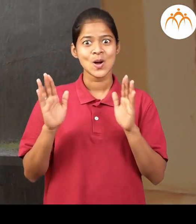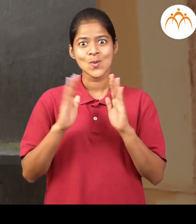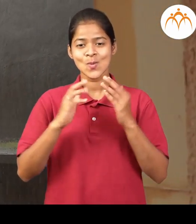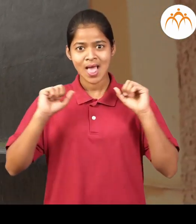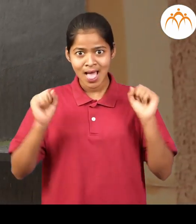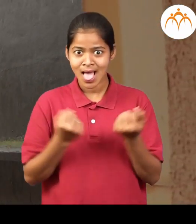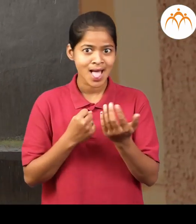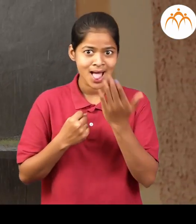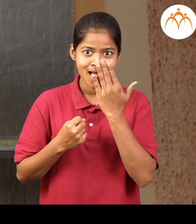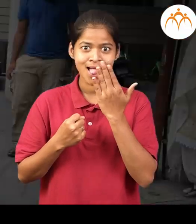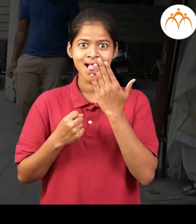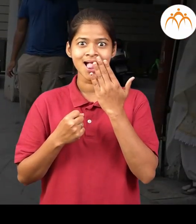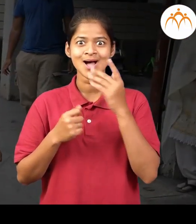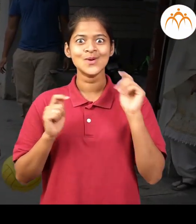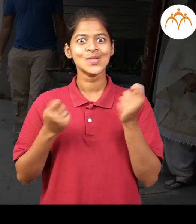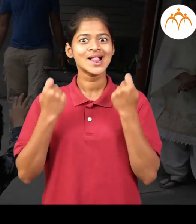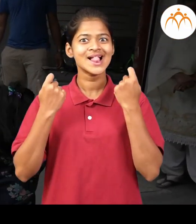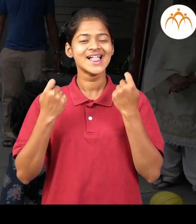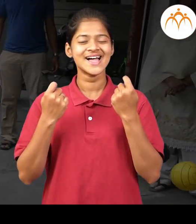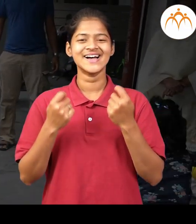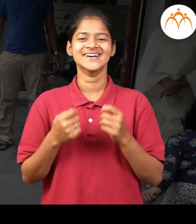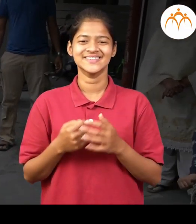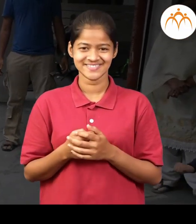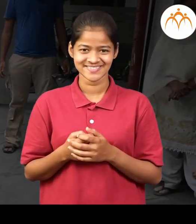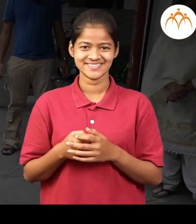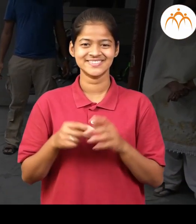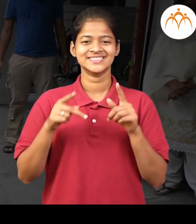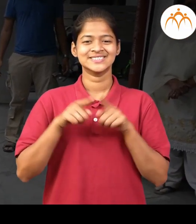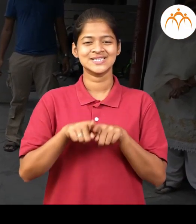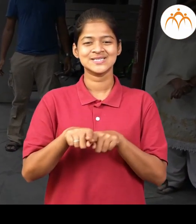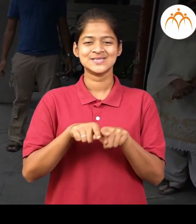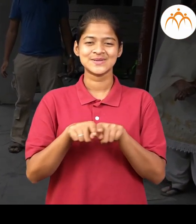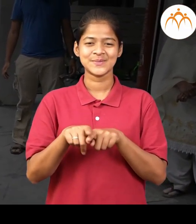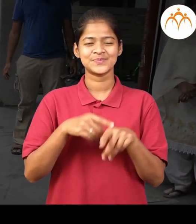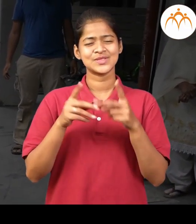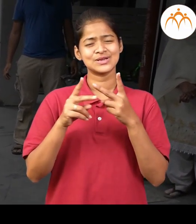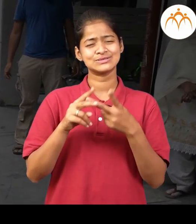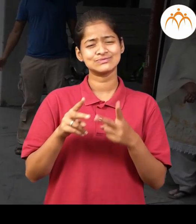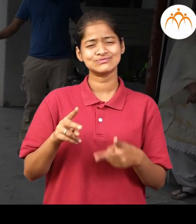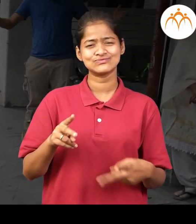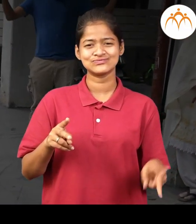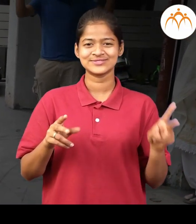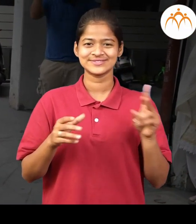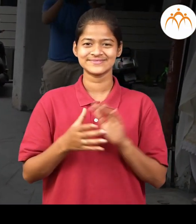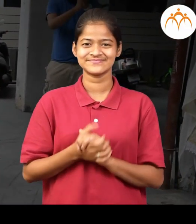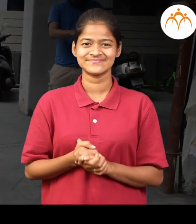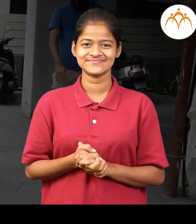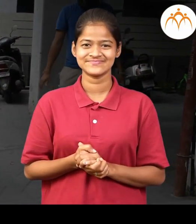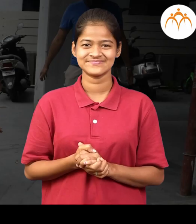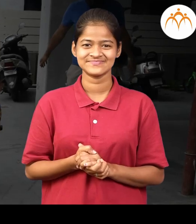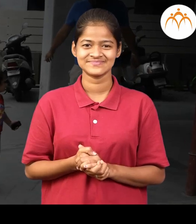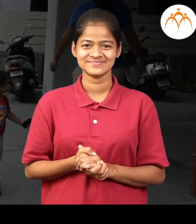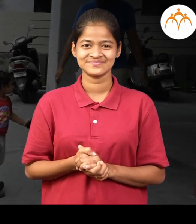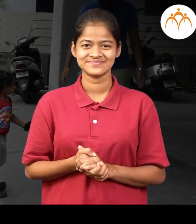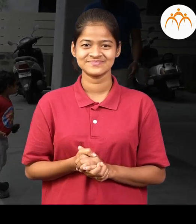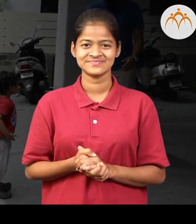unexpectedly when a school holiday is declared unexpectedly.